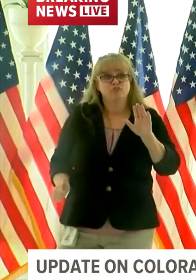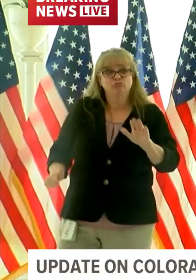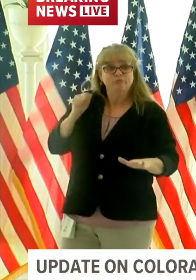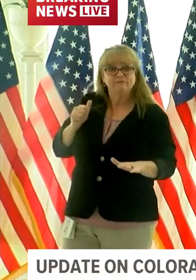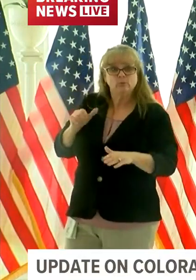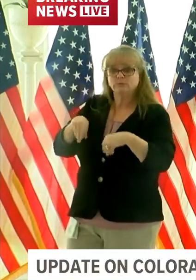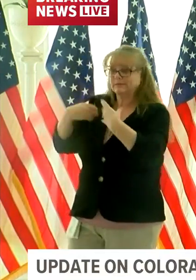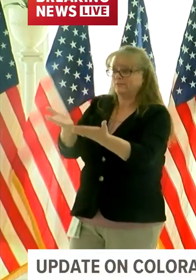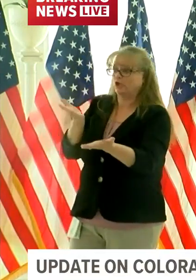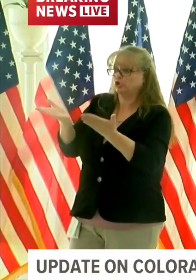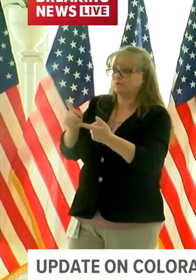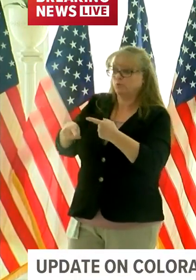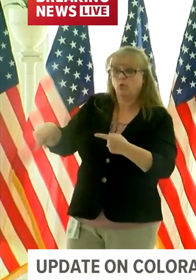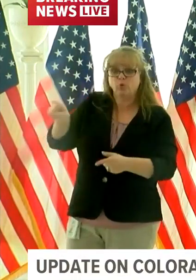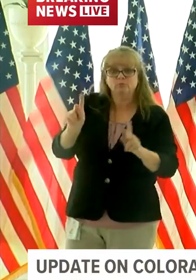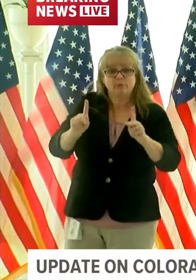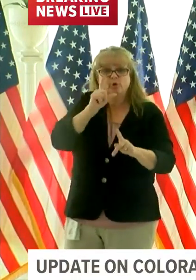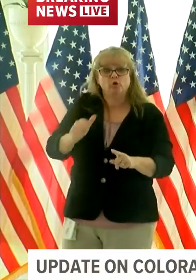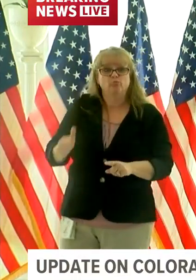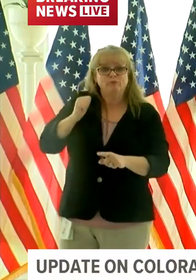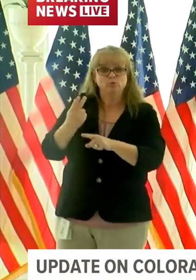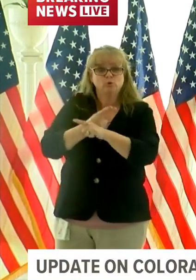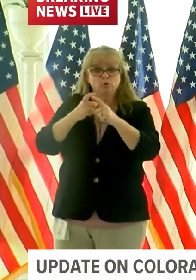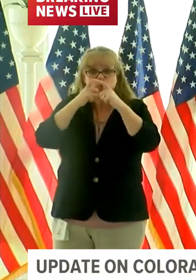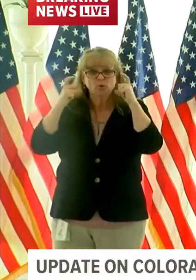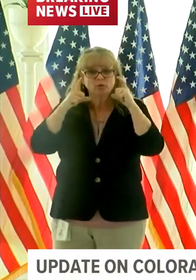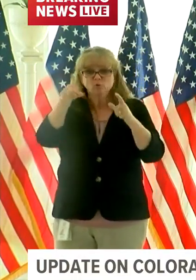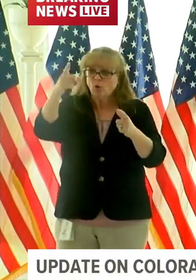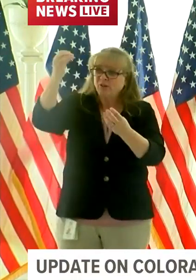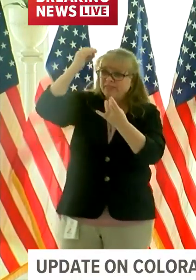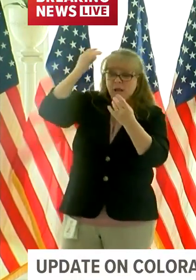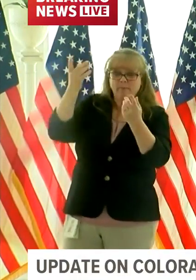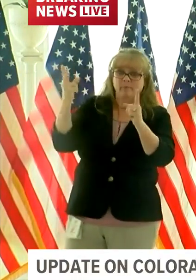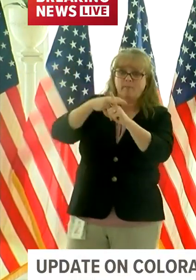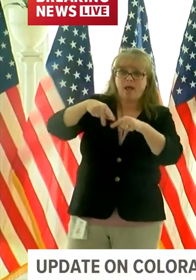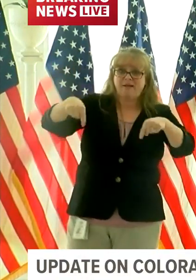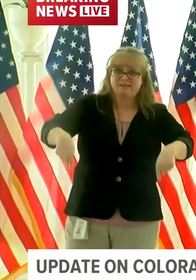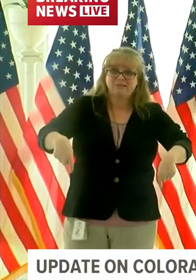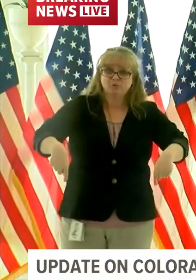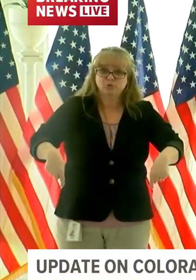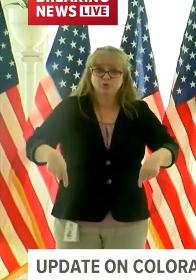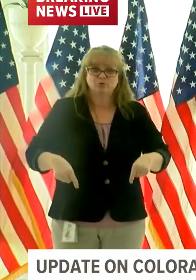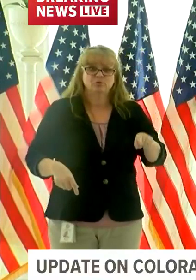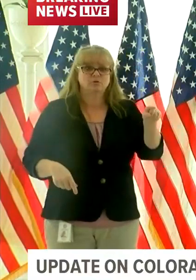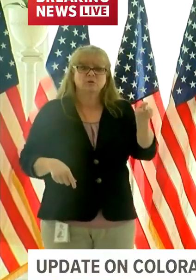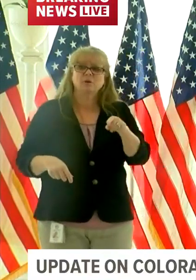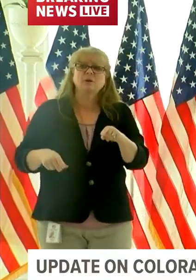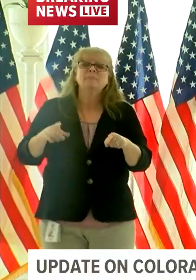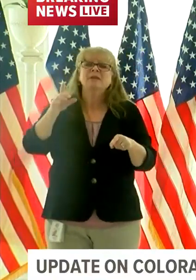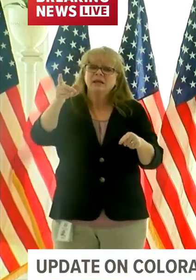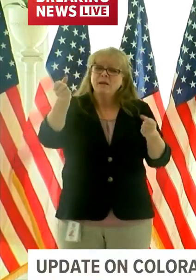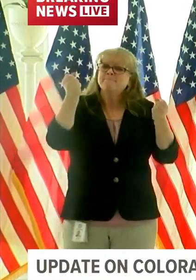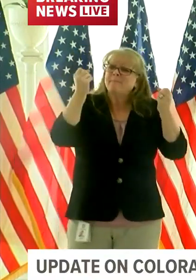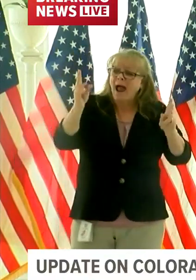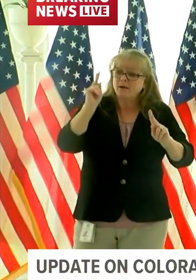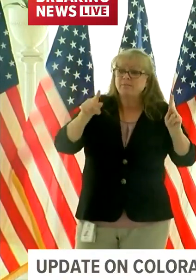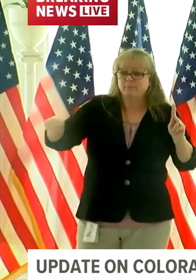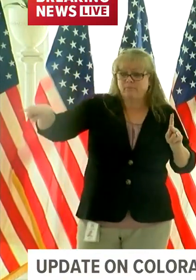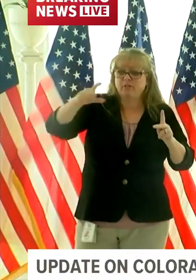Well, most people here are wearing masks. We go on a walk a day with our dog and our kids, and we wear